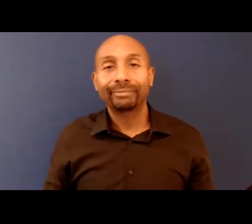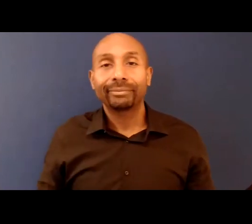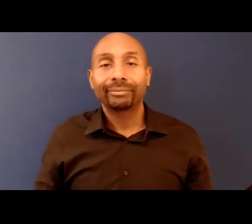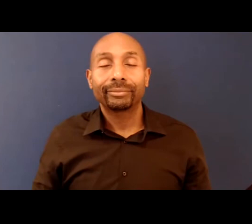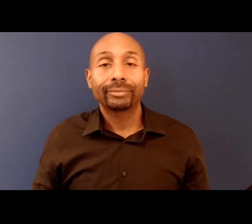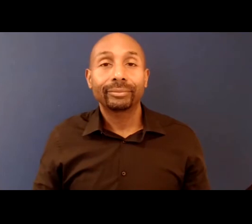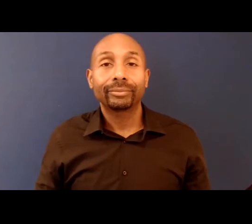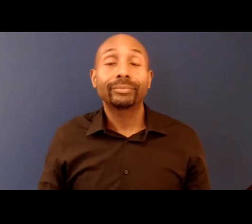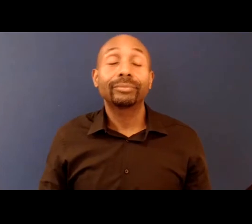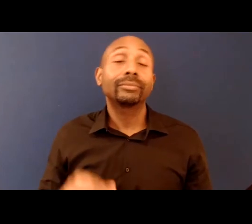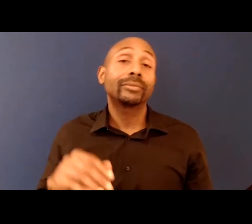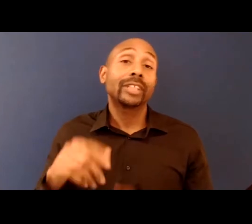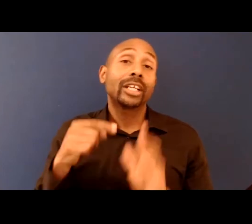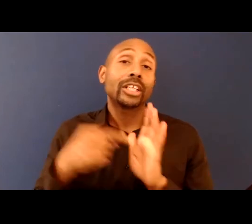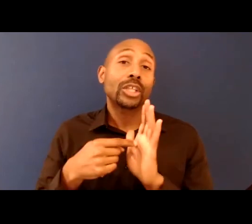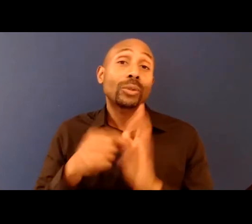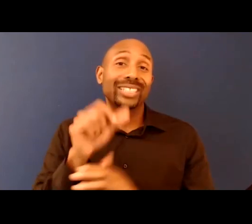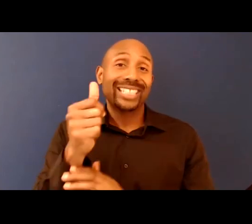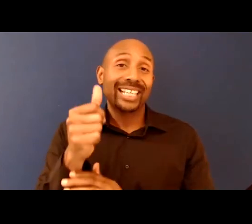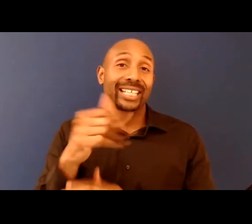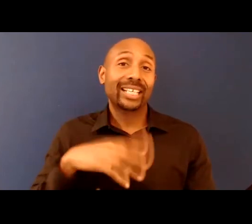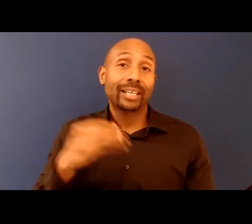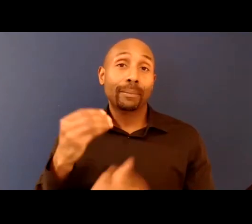10 poets with disabilities.